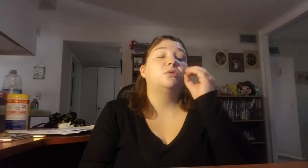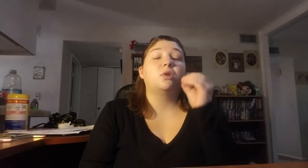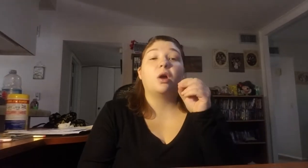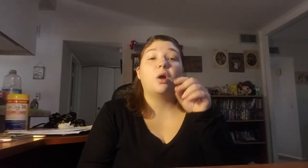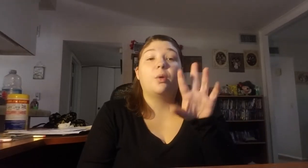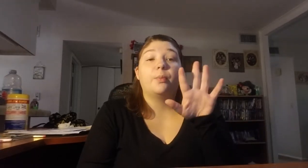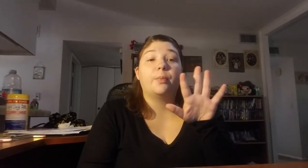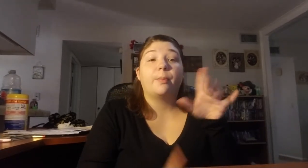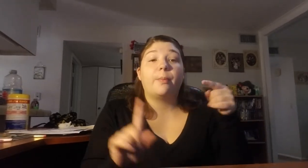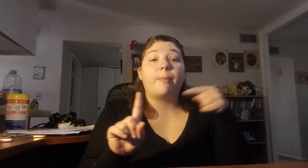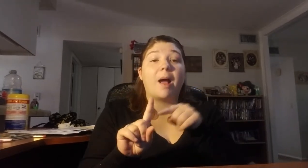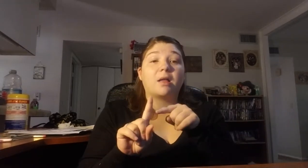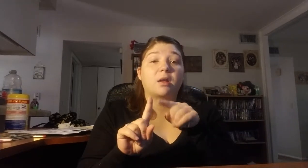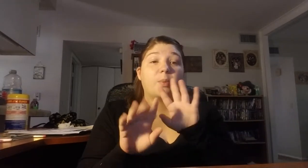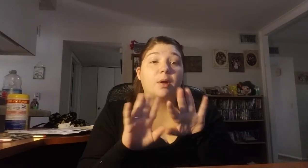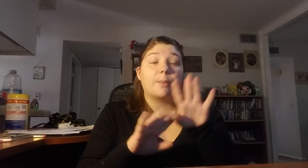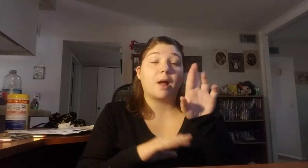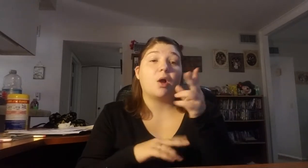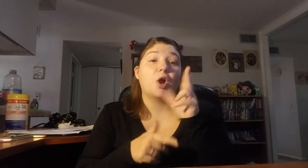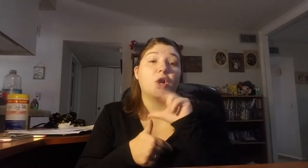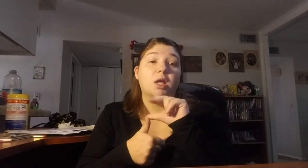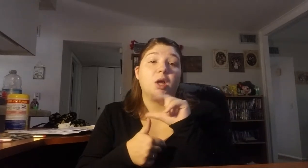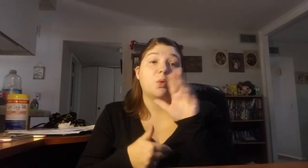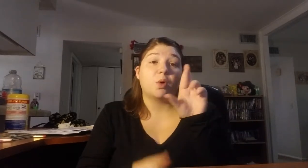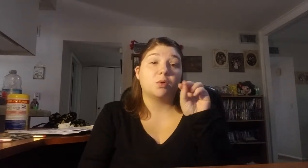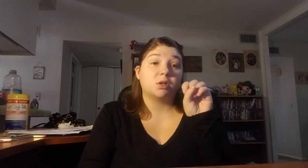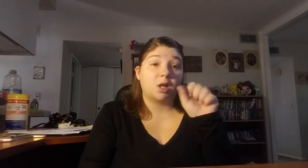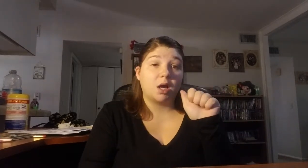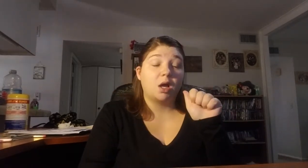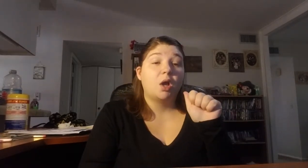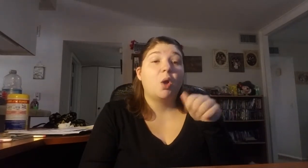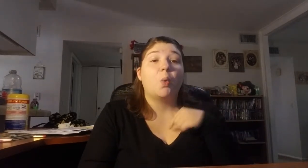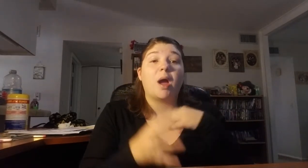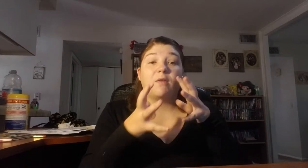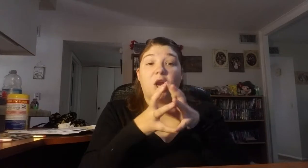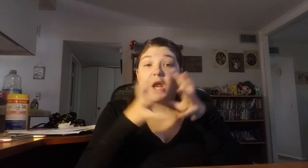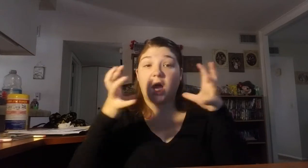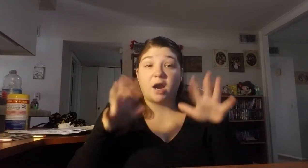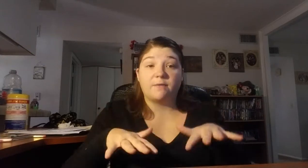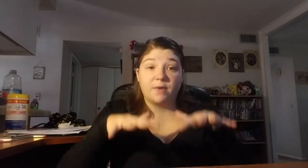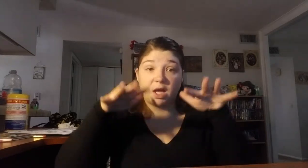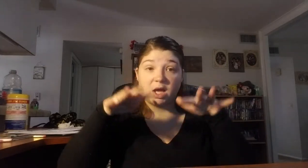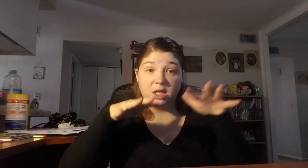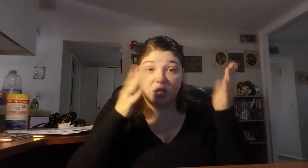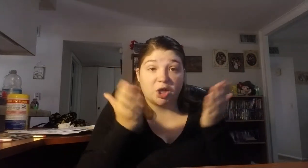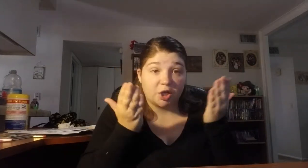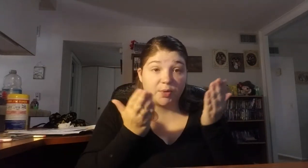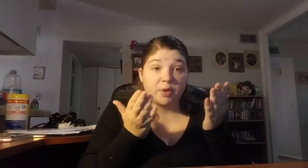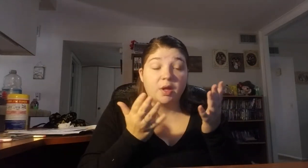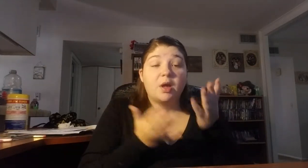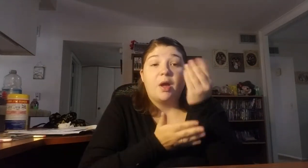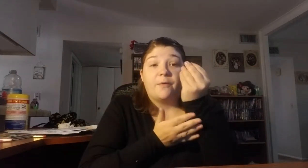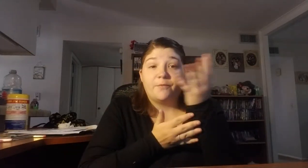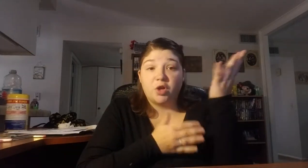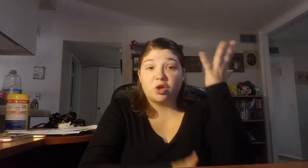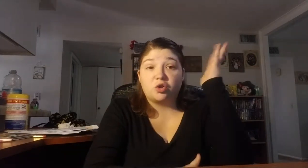So, back to the point about Hurricane Rosa, we have a lot of flood here. Fear